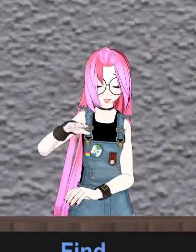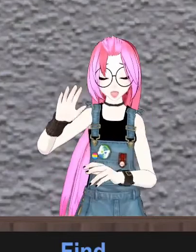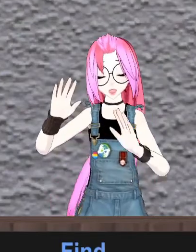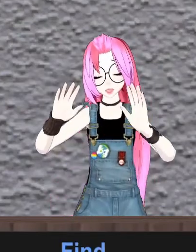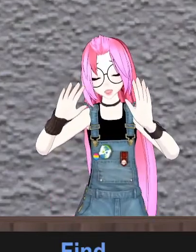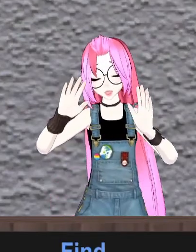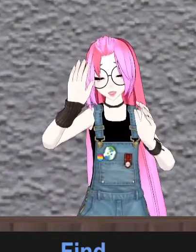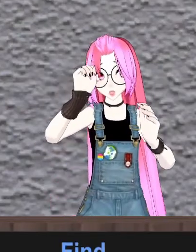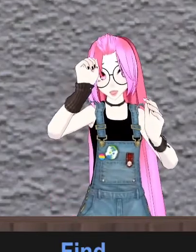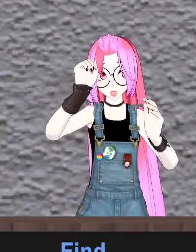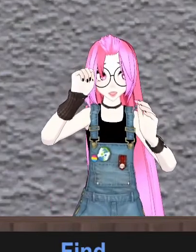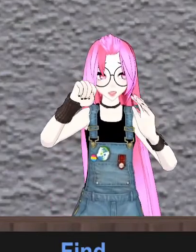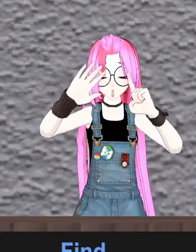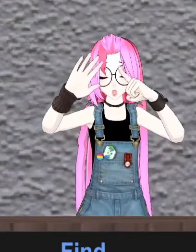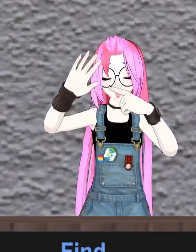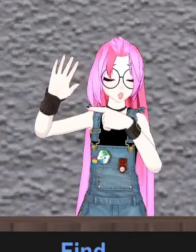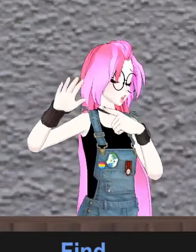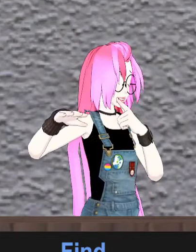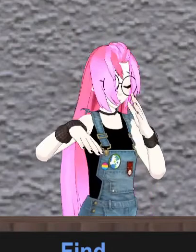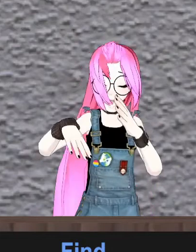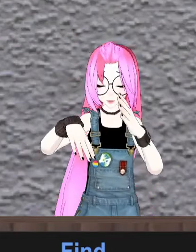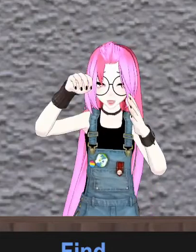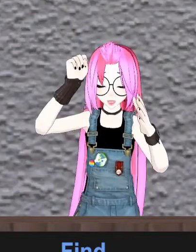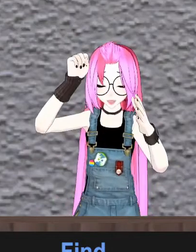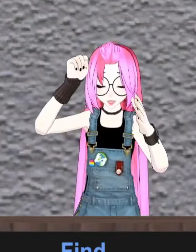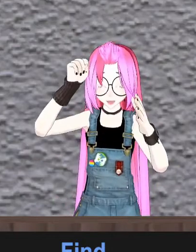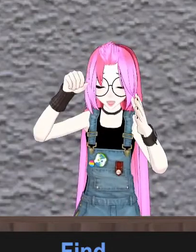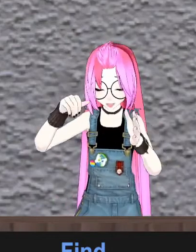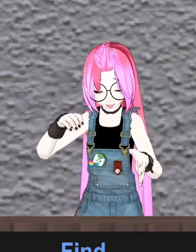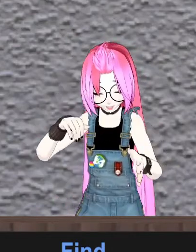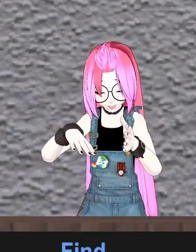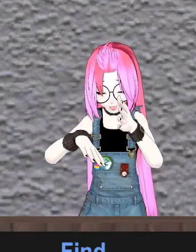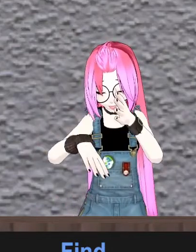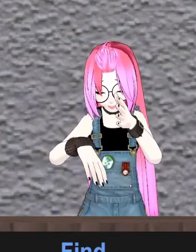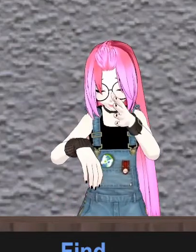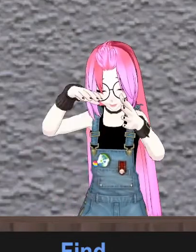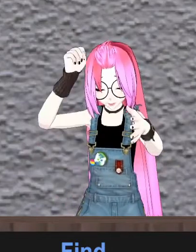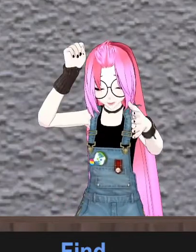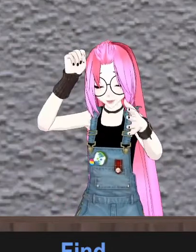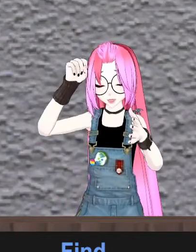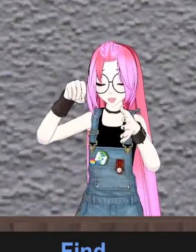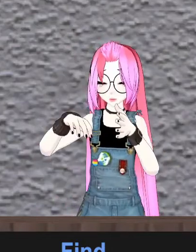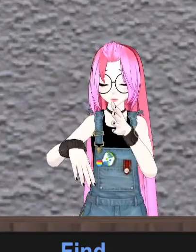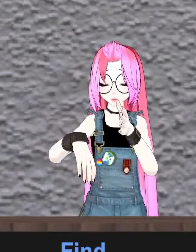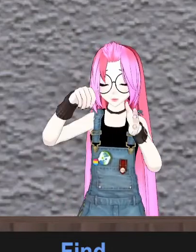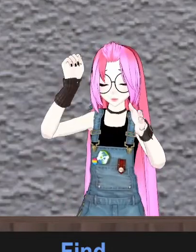Find. It could either be with a closed hand or with an F hand, and you're just going to find it. So here's like a box. You're picking it up.